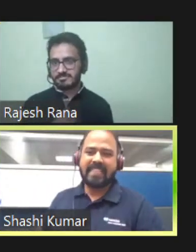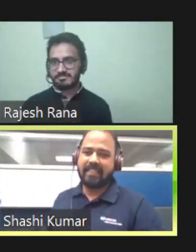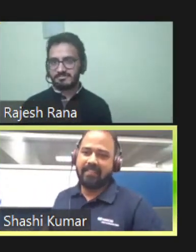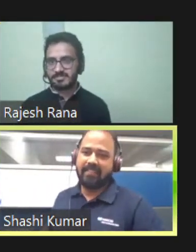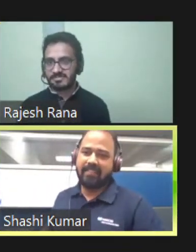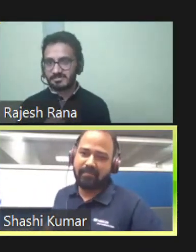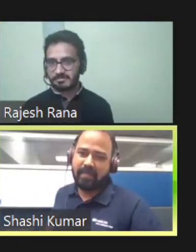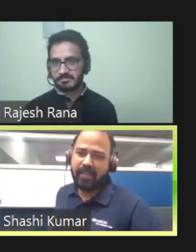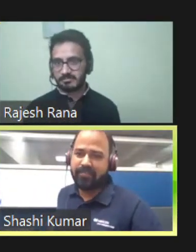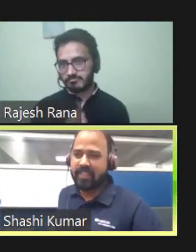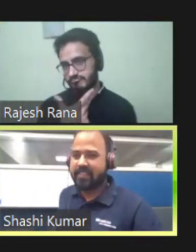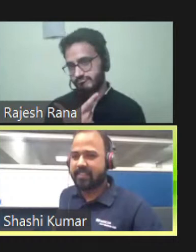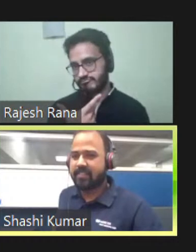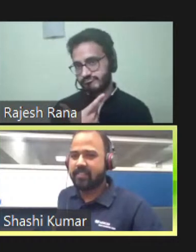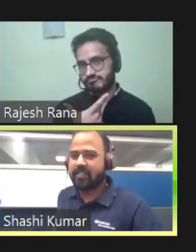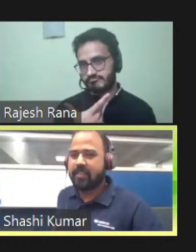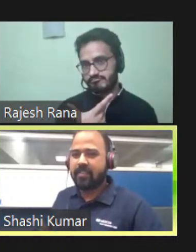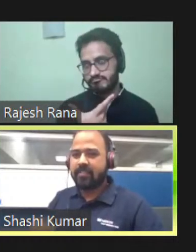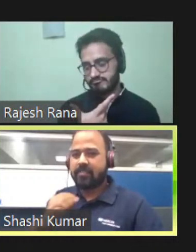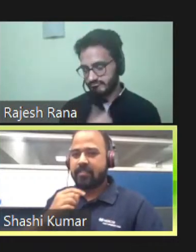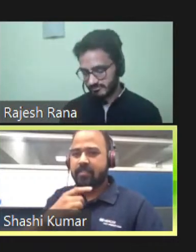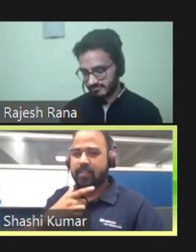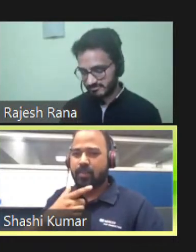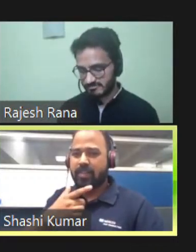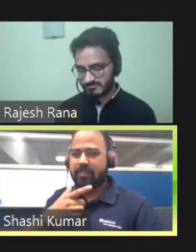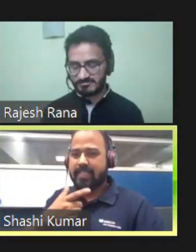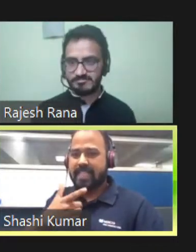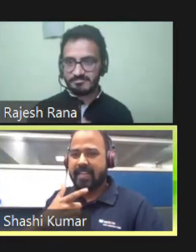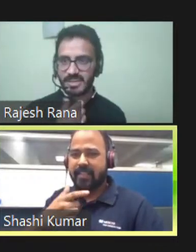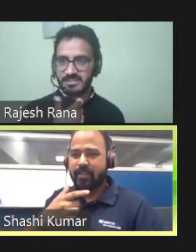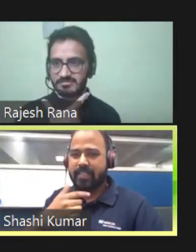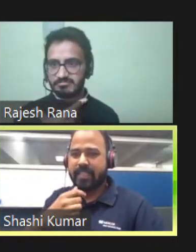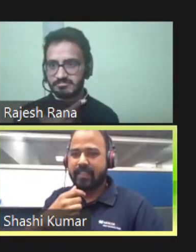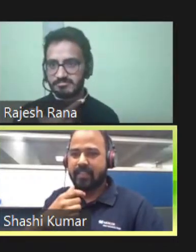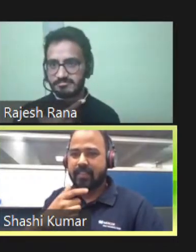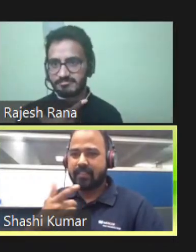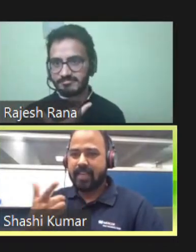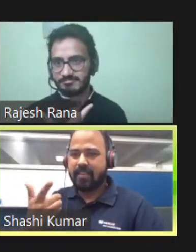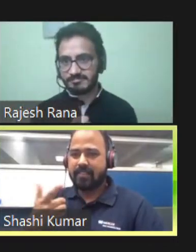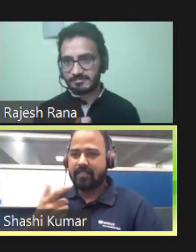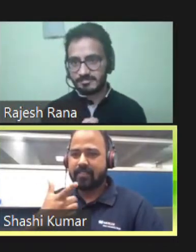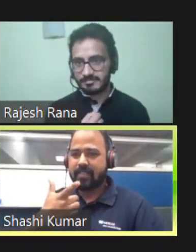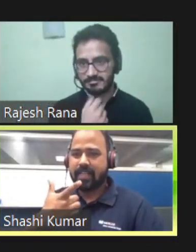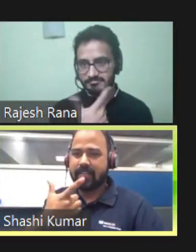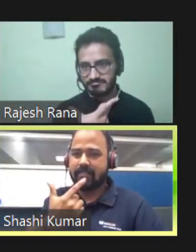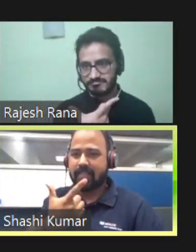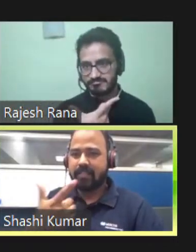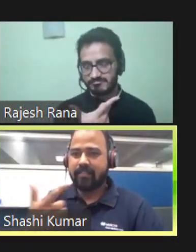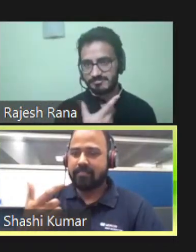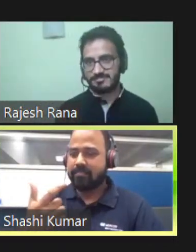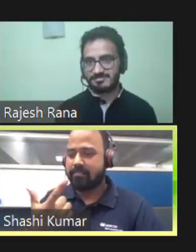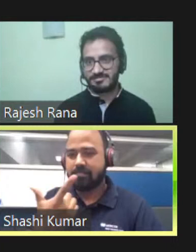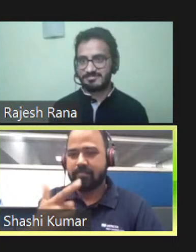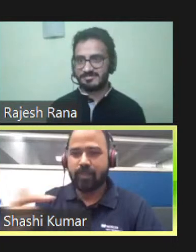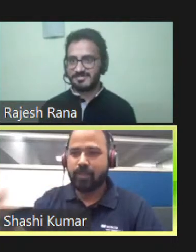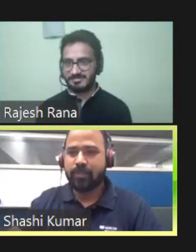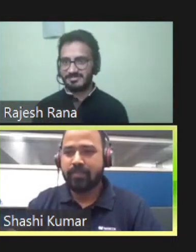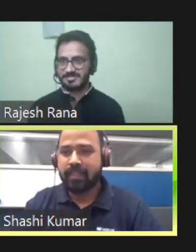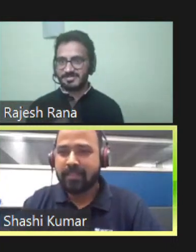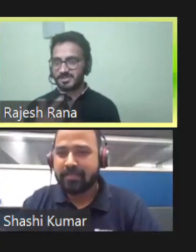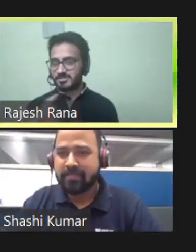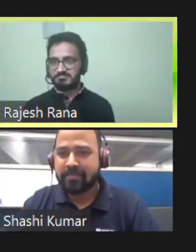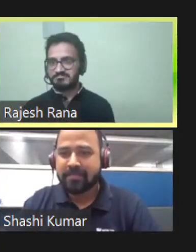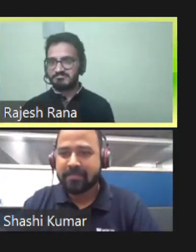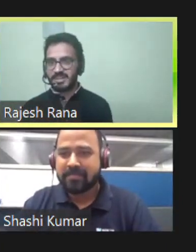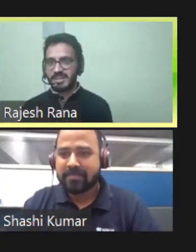can see that by your face. You are sad, and you are saying sad, like not sure,